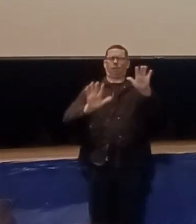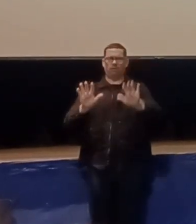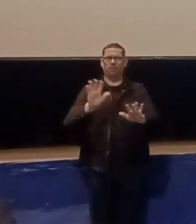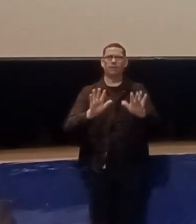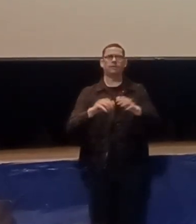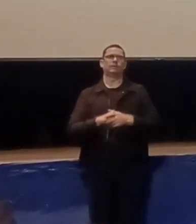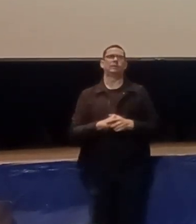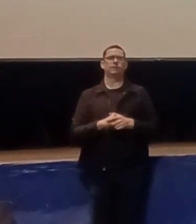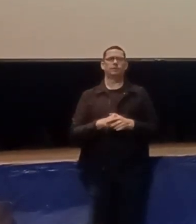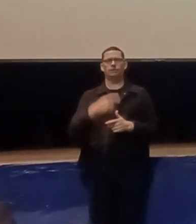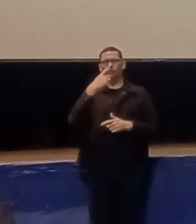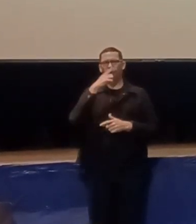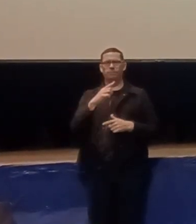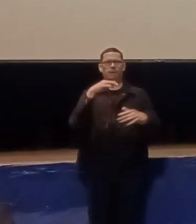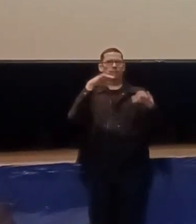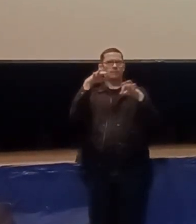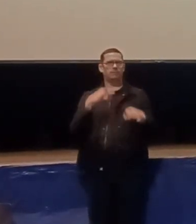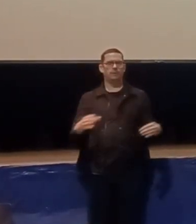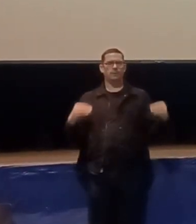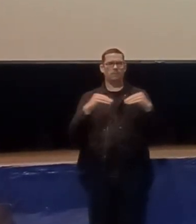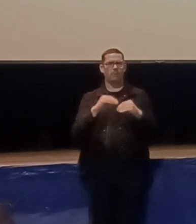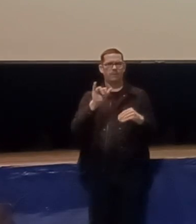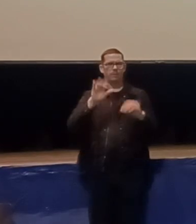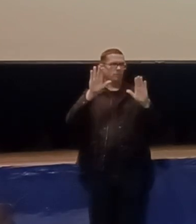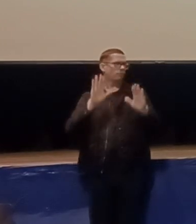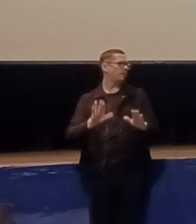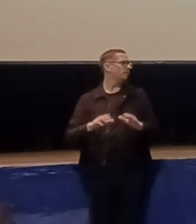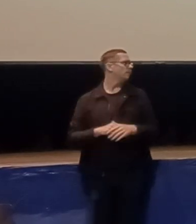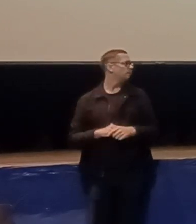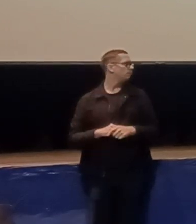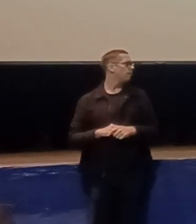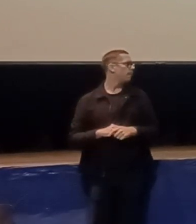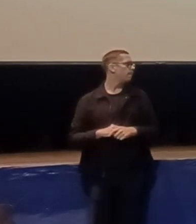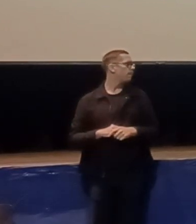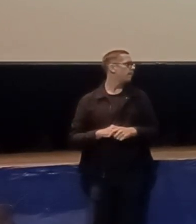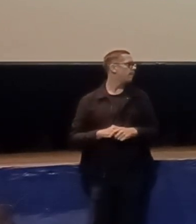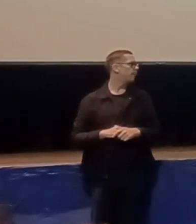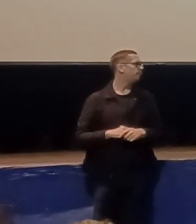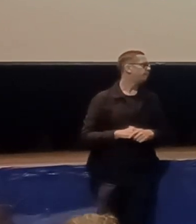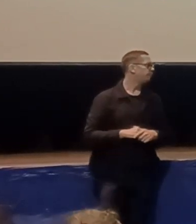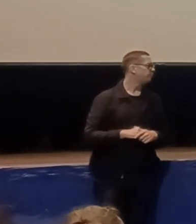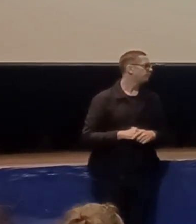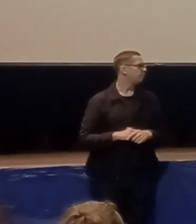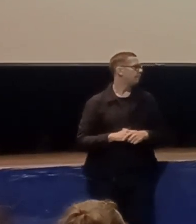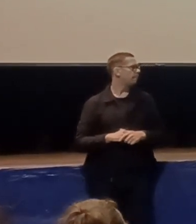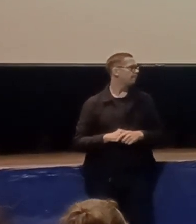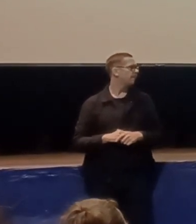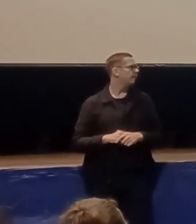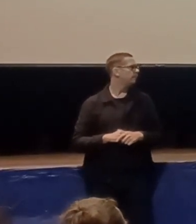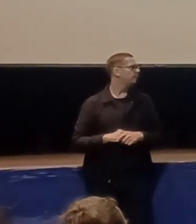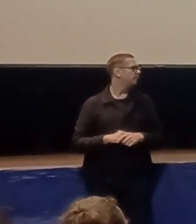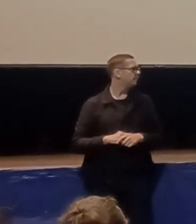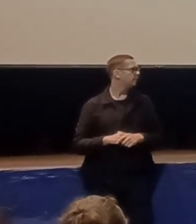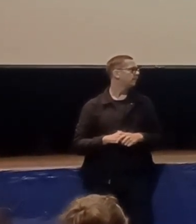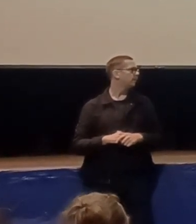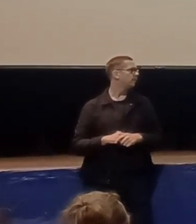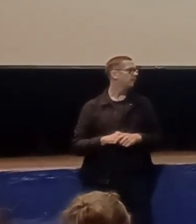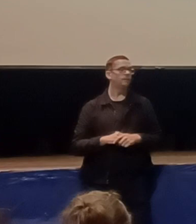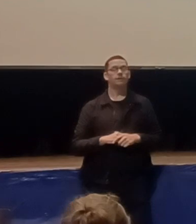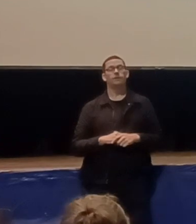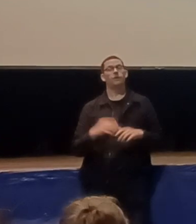could fill in more of those details, that would be great. Yeah, and I think we've heard also that we don't want to